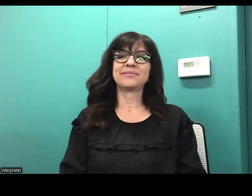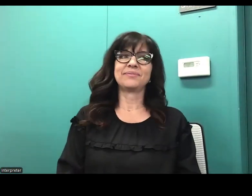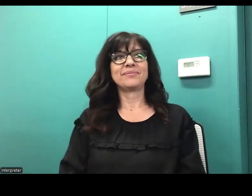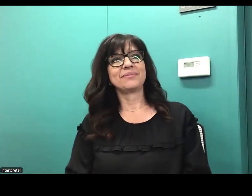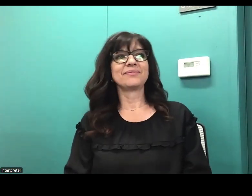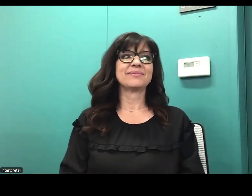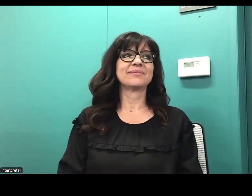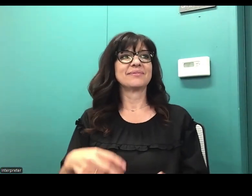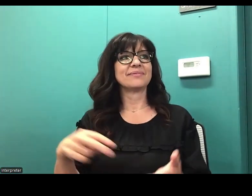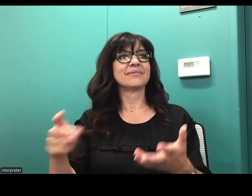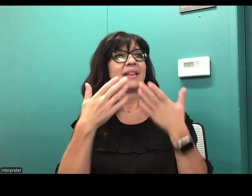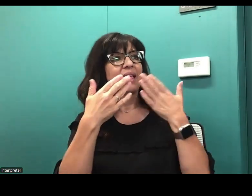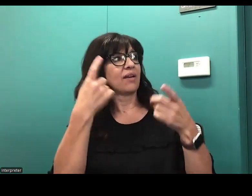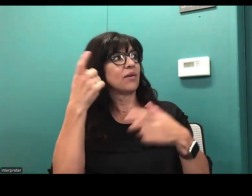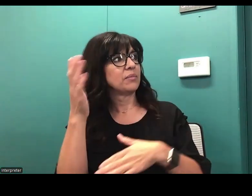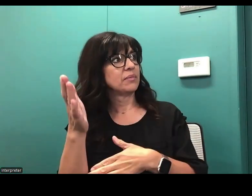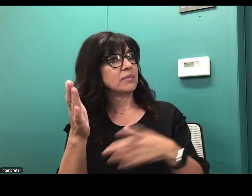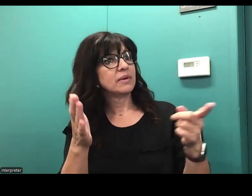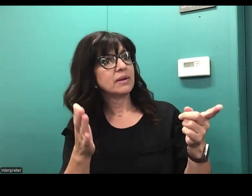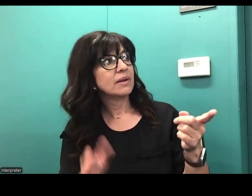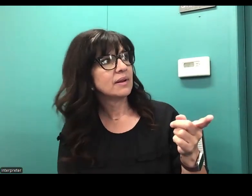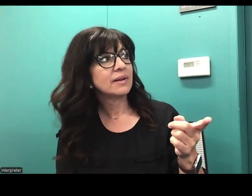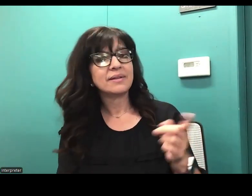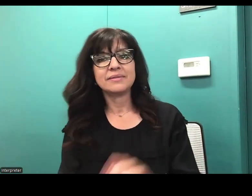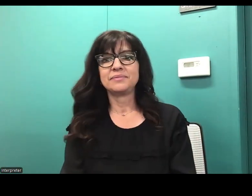Is this part of the presentation? No, it's not.